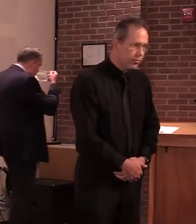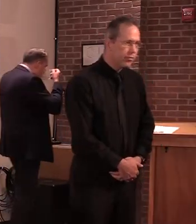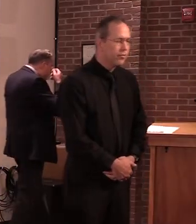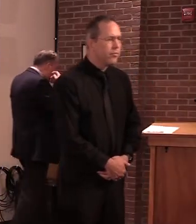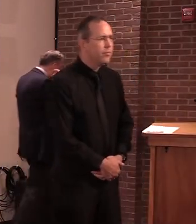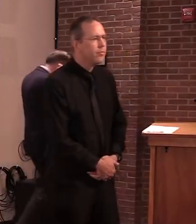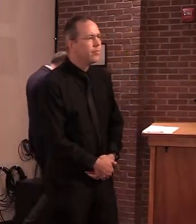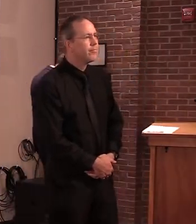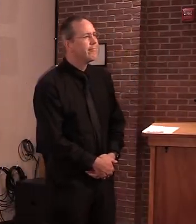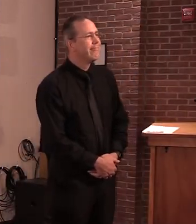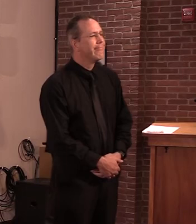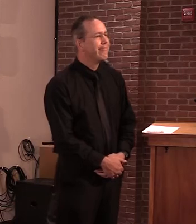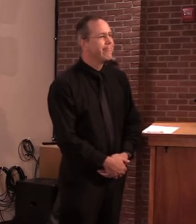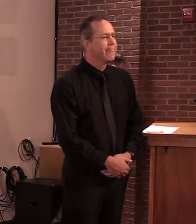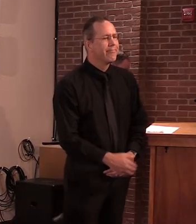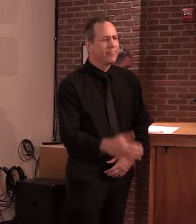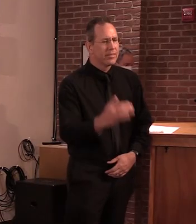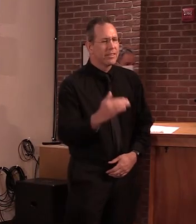Thank you. Governor,